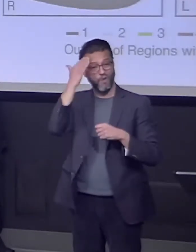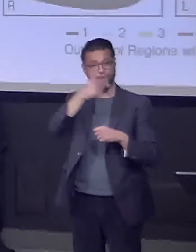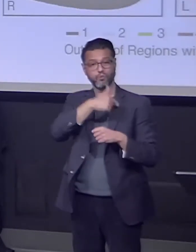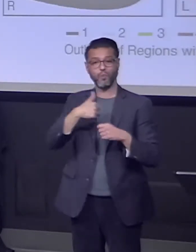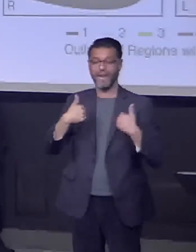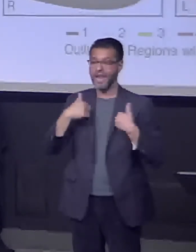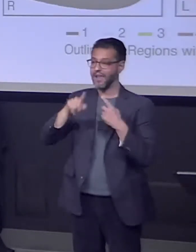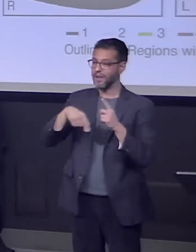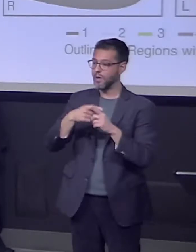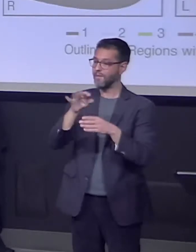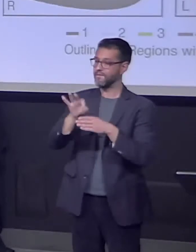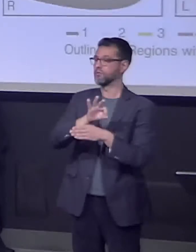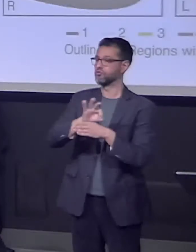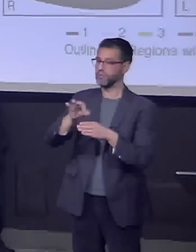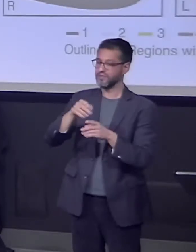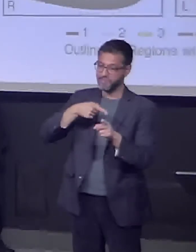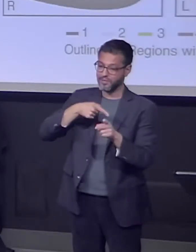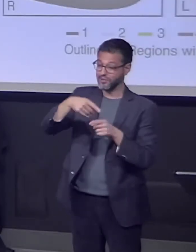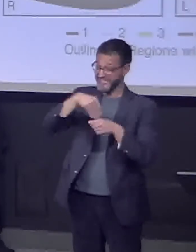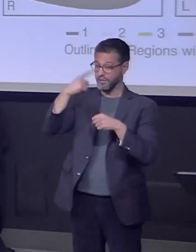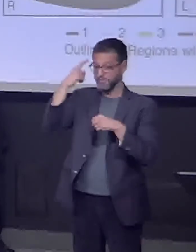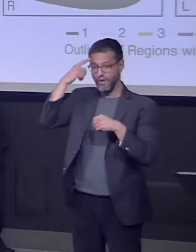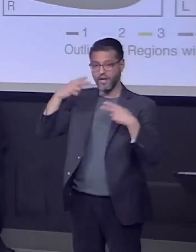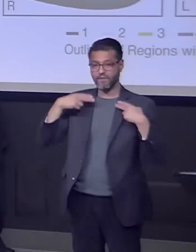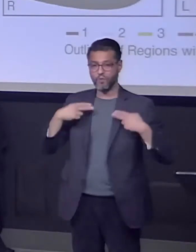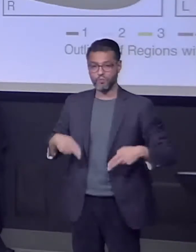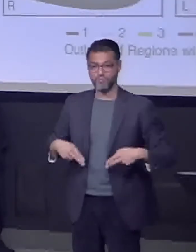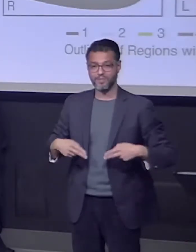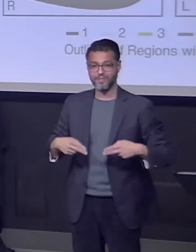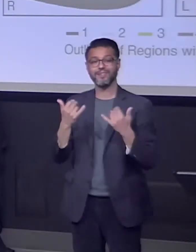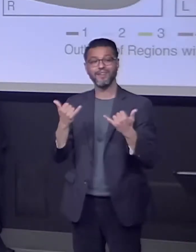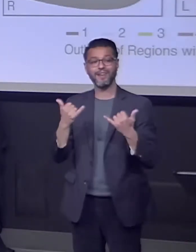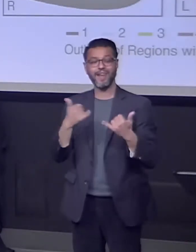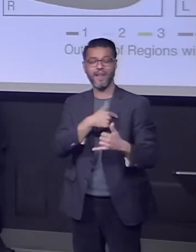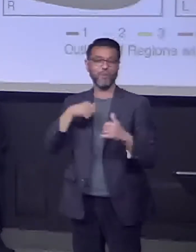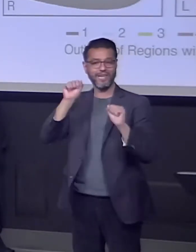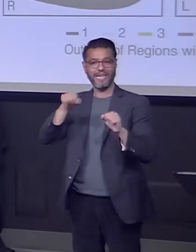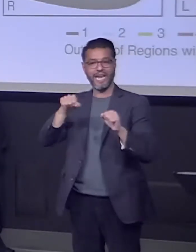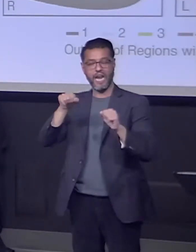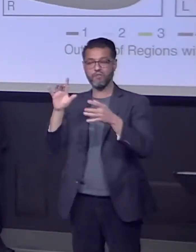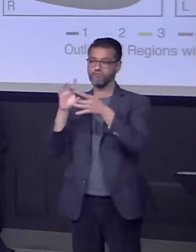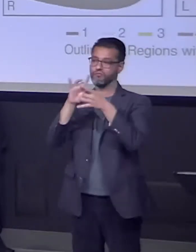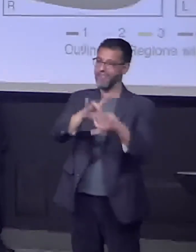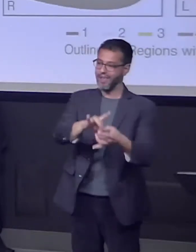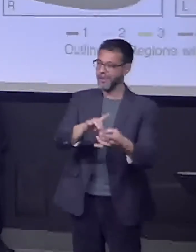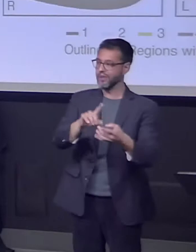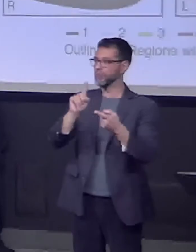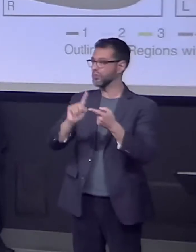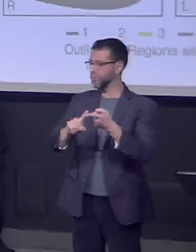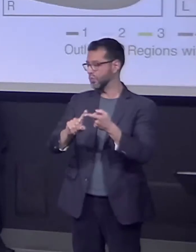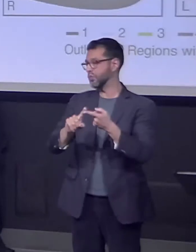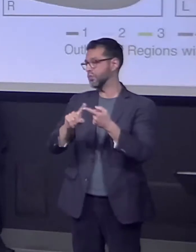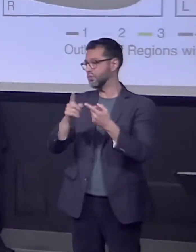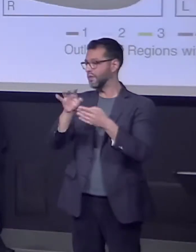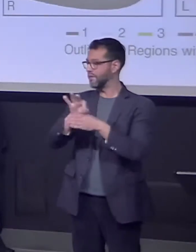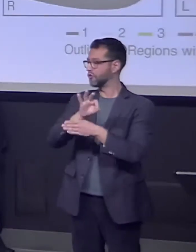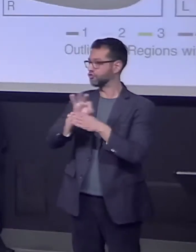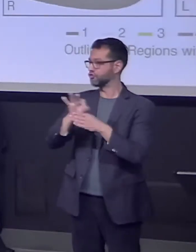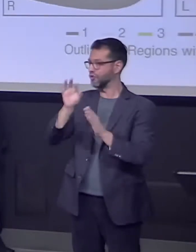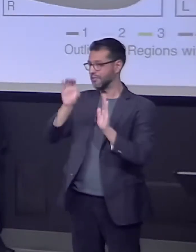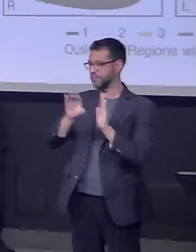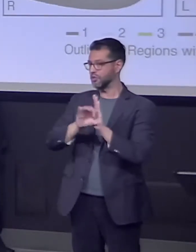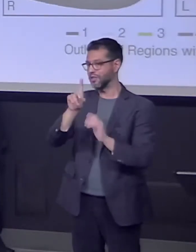in the brain of humans. And now we can relate this to the functional imaging